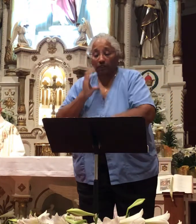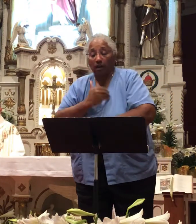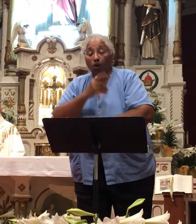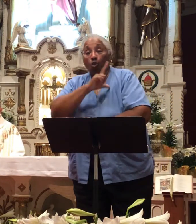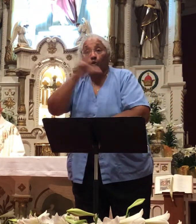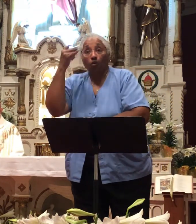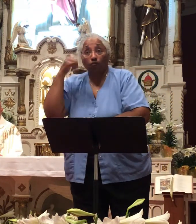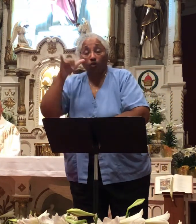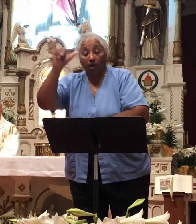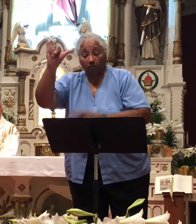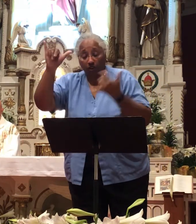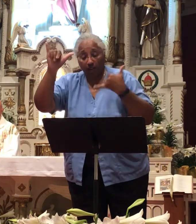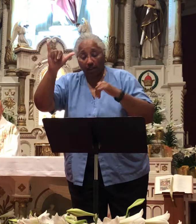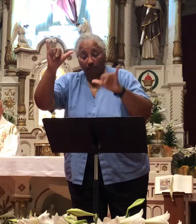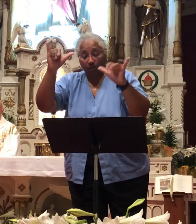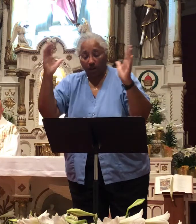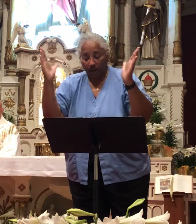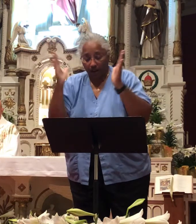Amen.